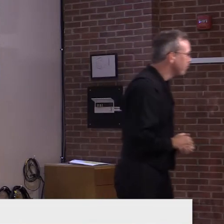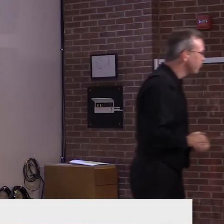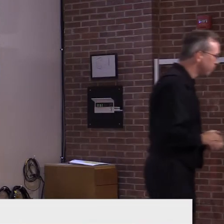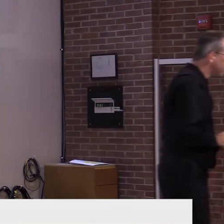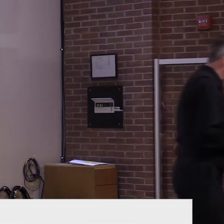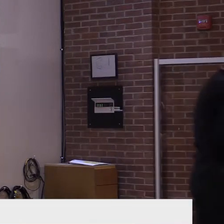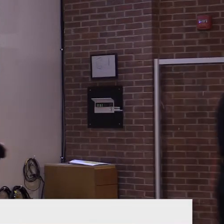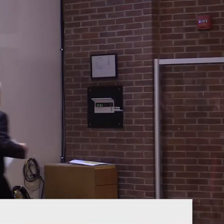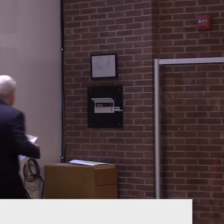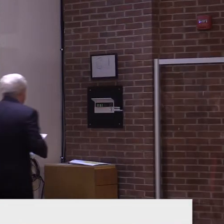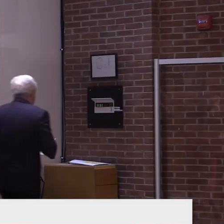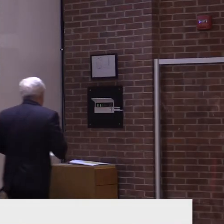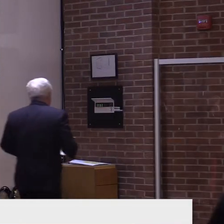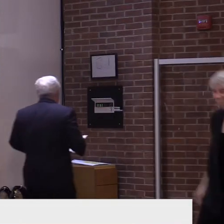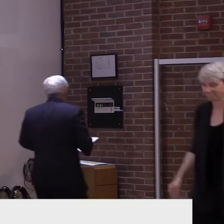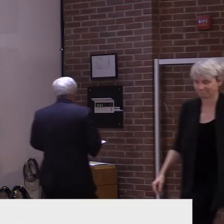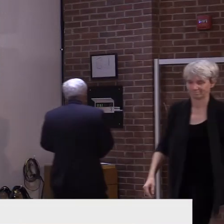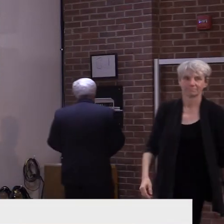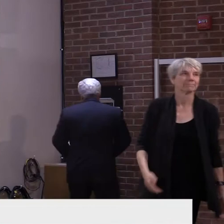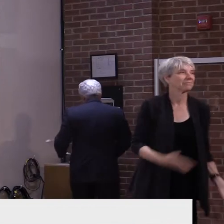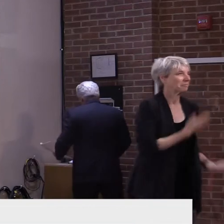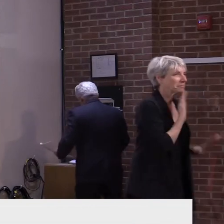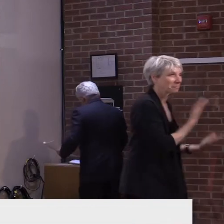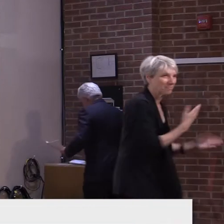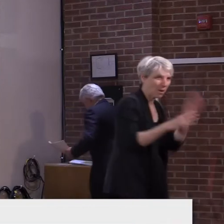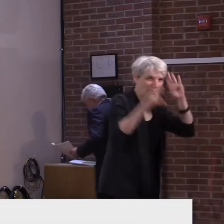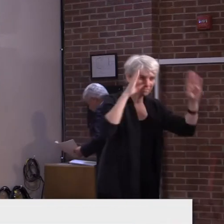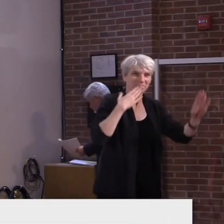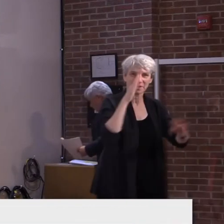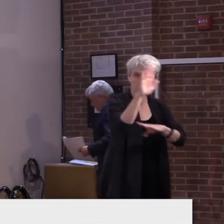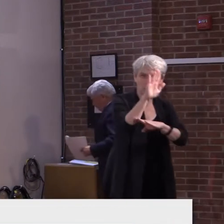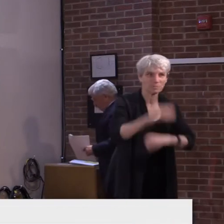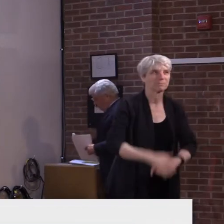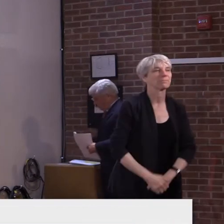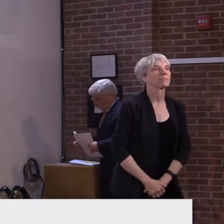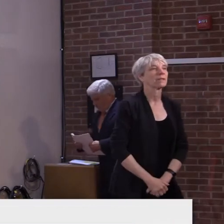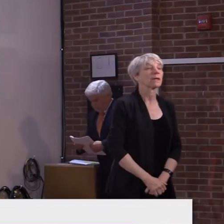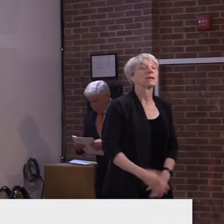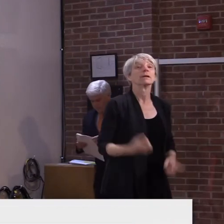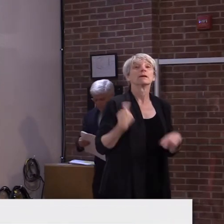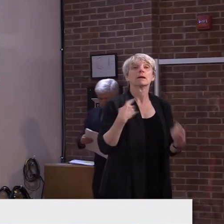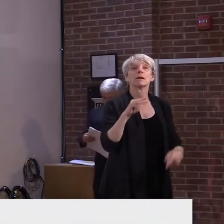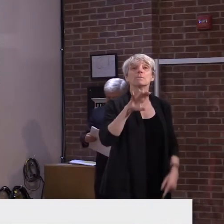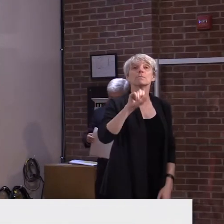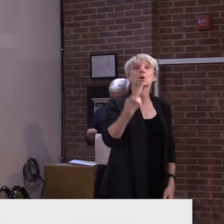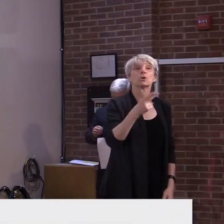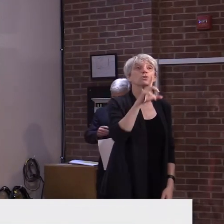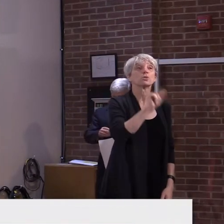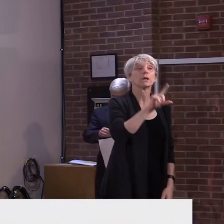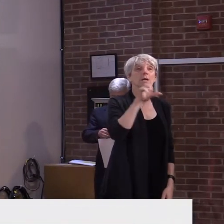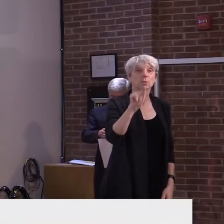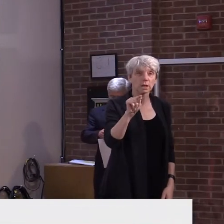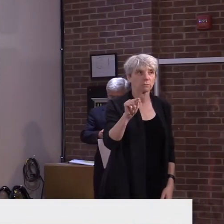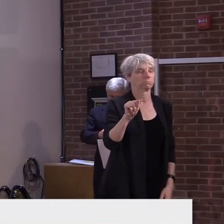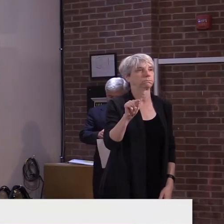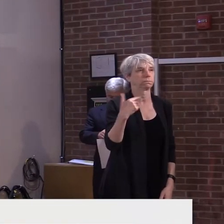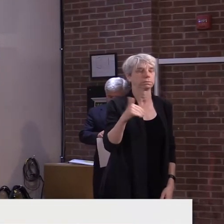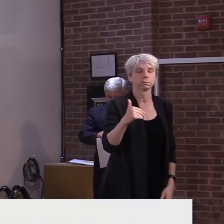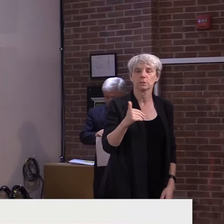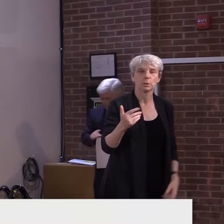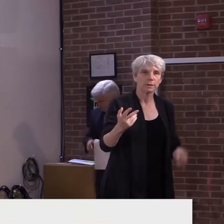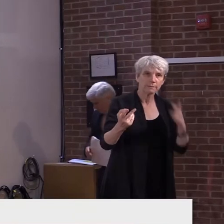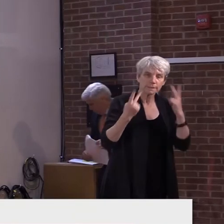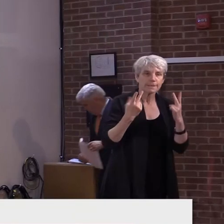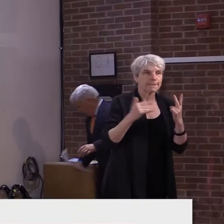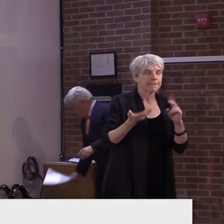Thank you, Secretary Smith. Good afternoon, everyone. Since March of 2020, we have seen a concerning